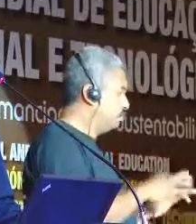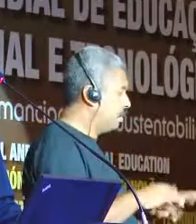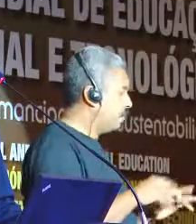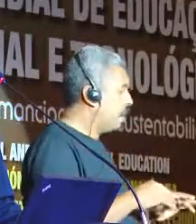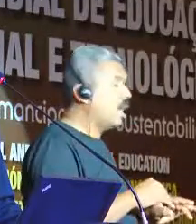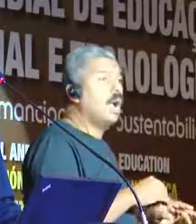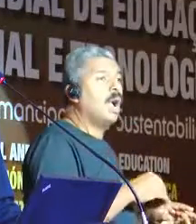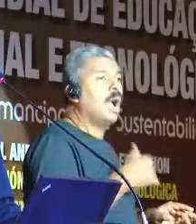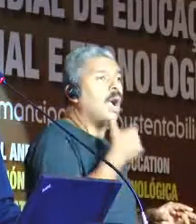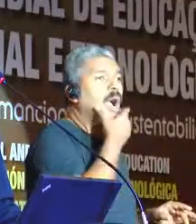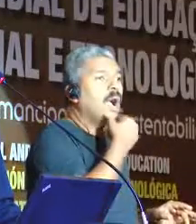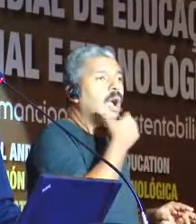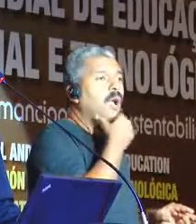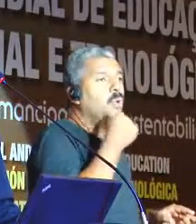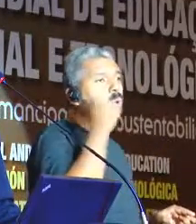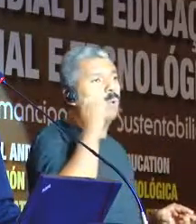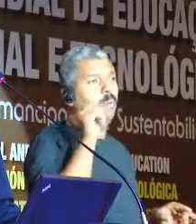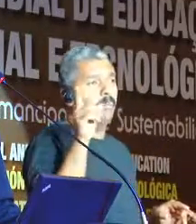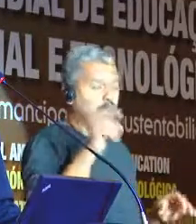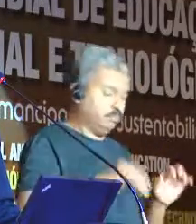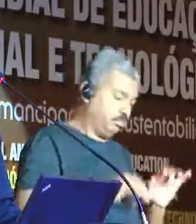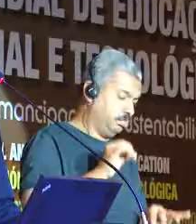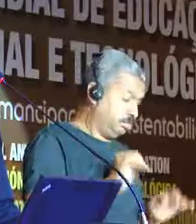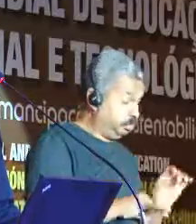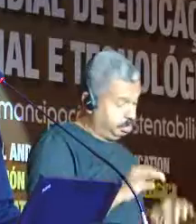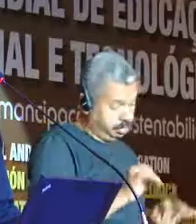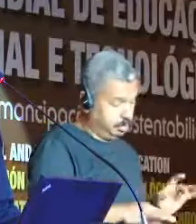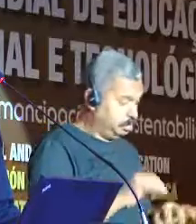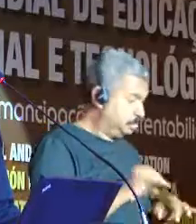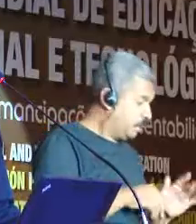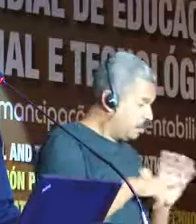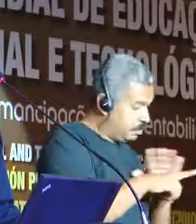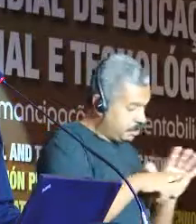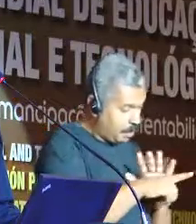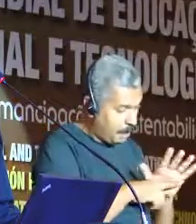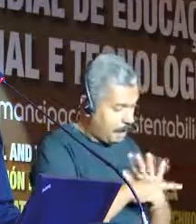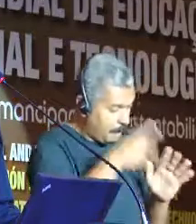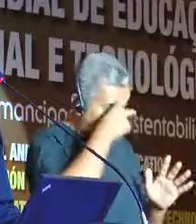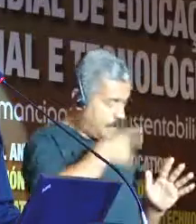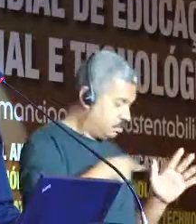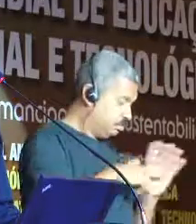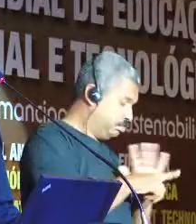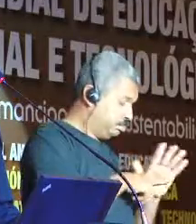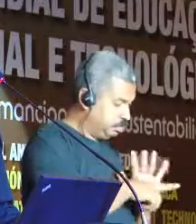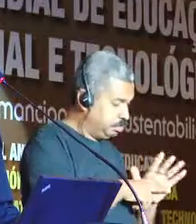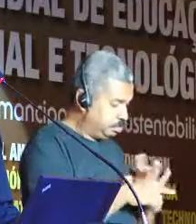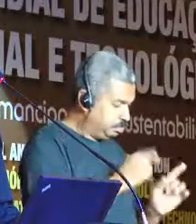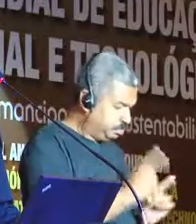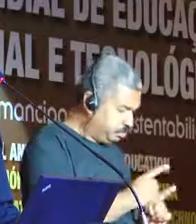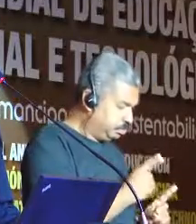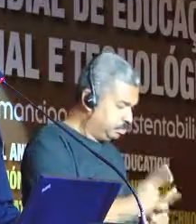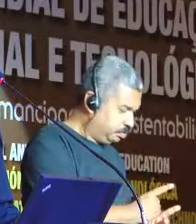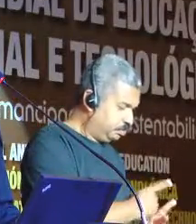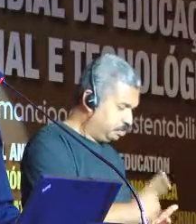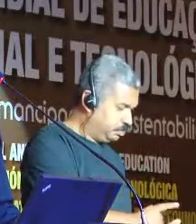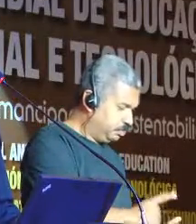as far and as fast as they wanted to go, with nobody holding them back.